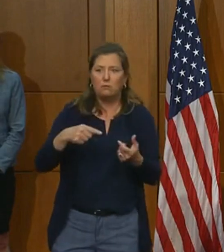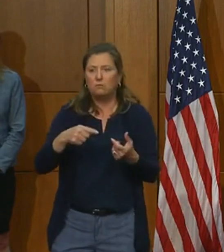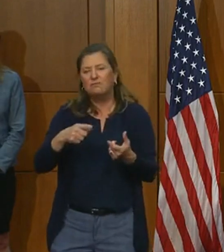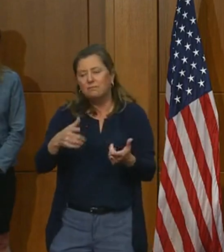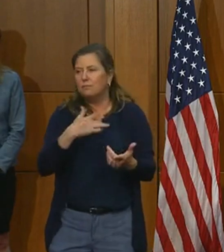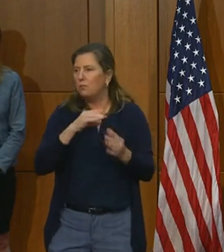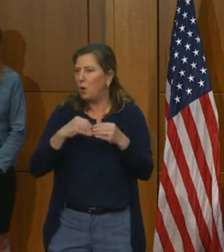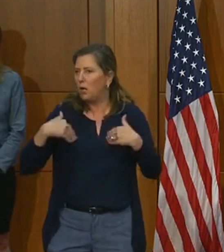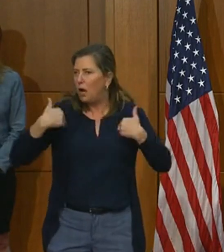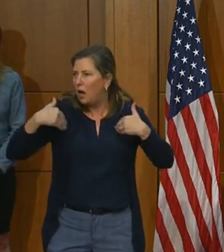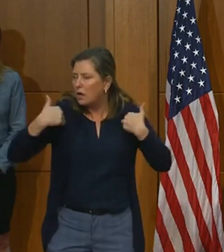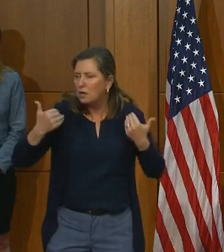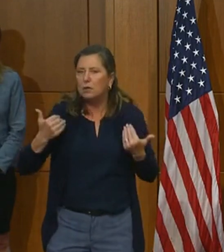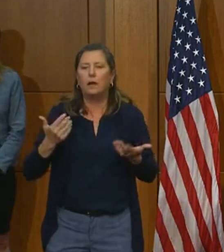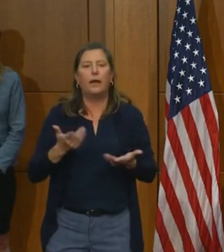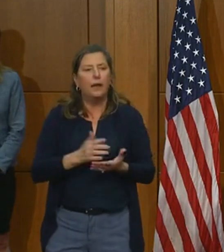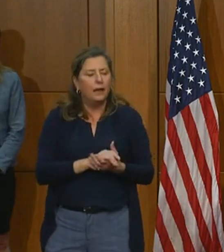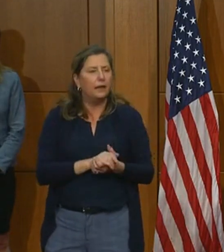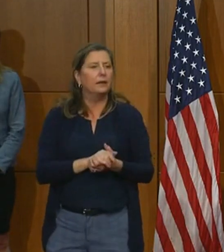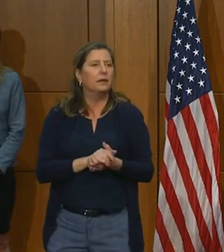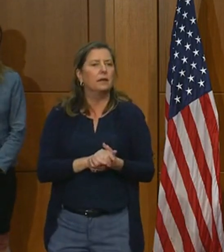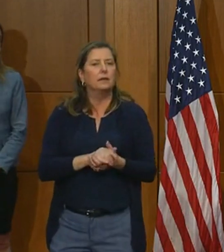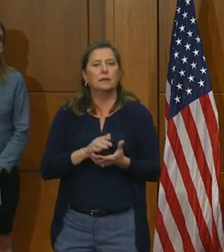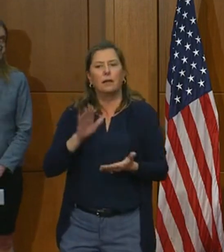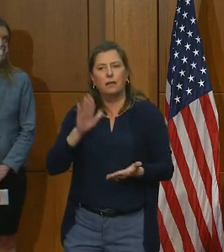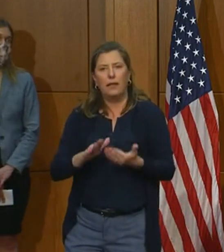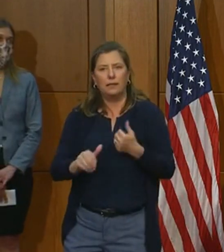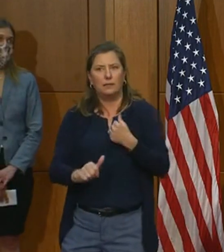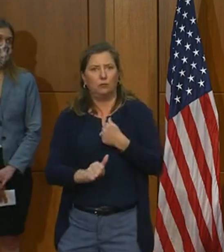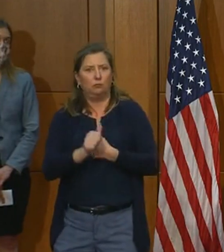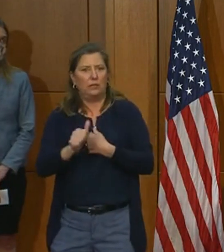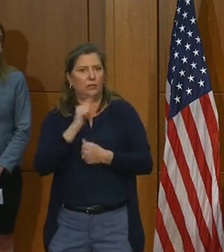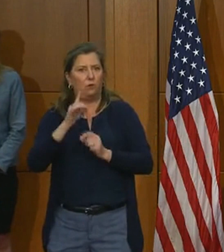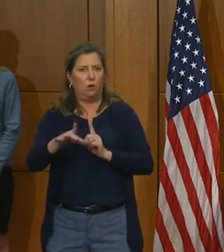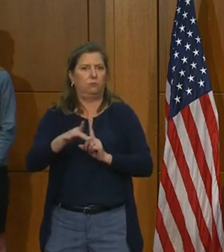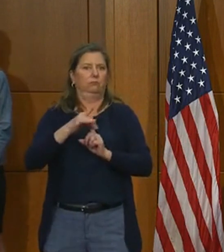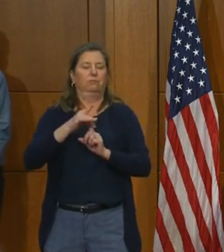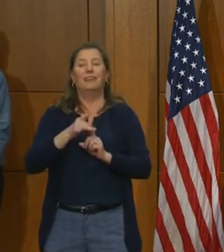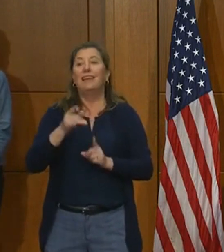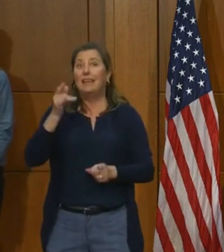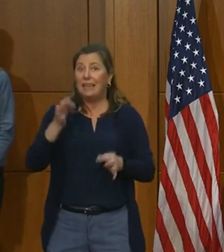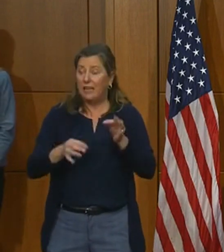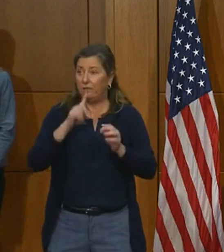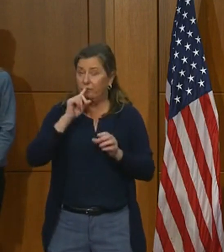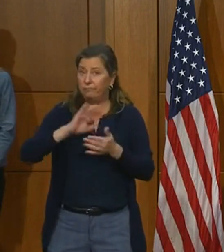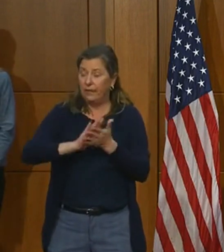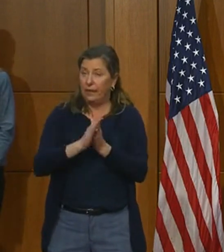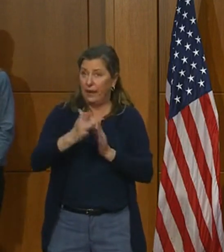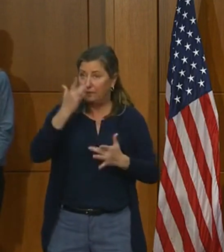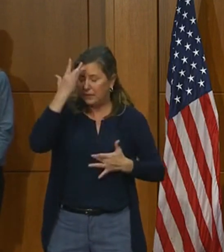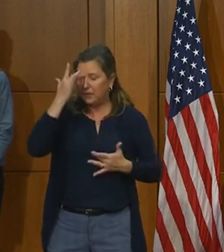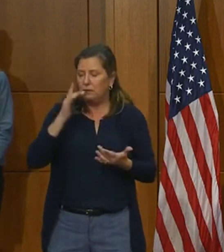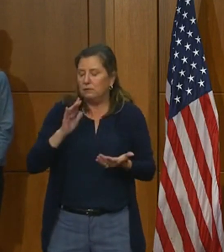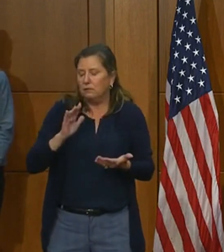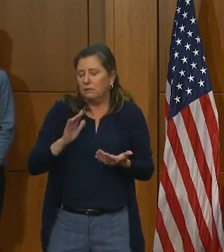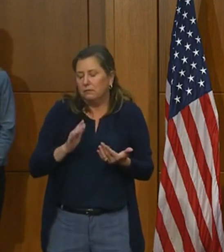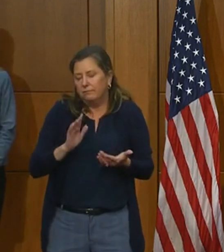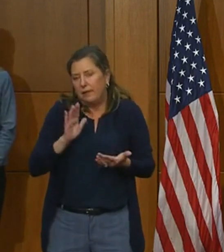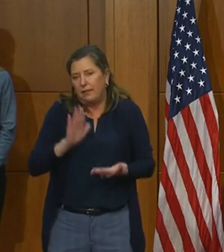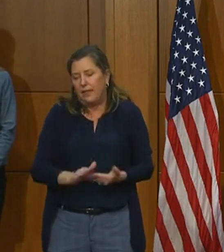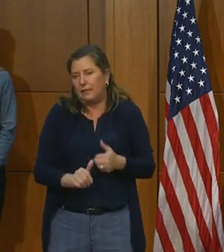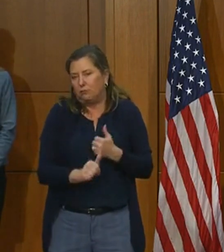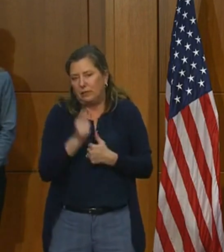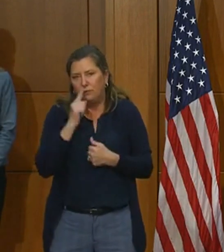younger, that have less risk factors for if they contract the virus. So also making sure that they